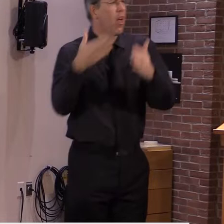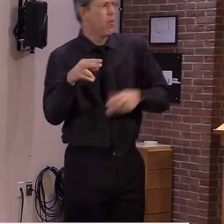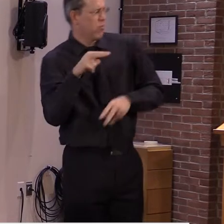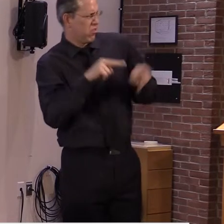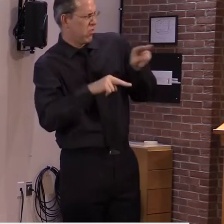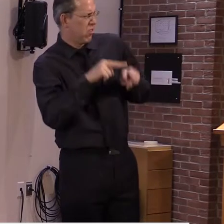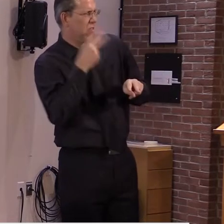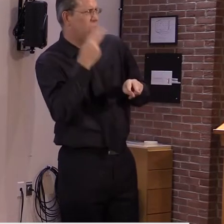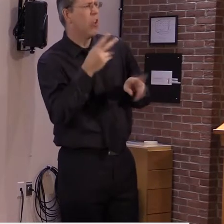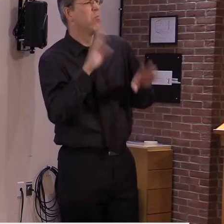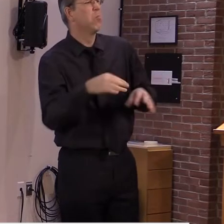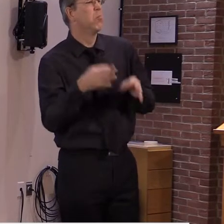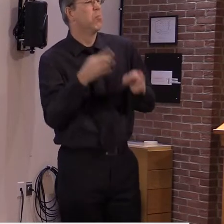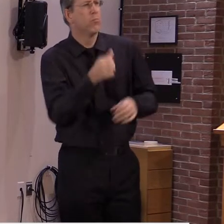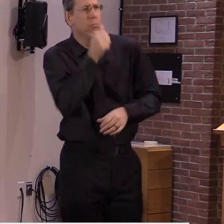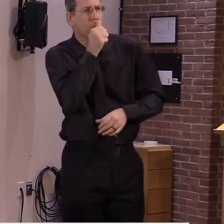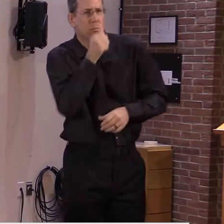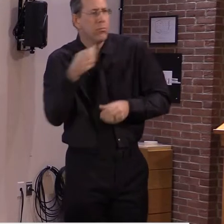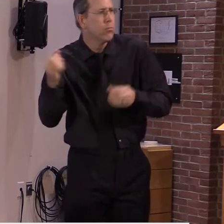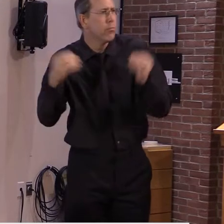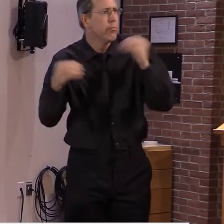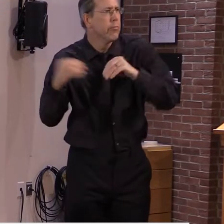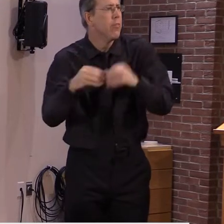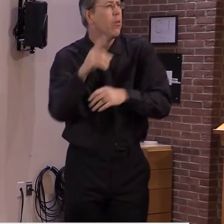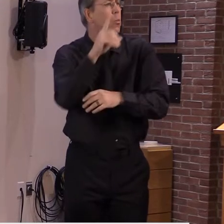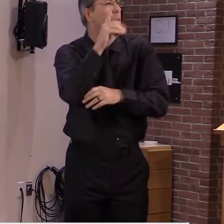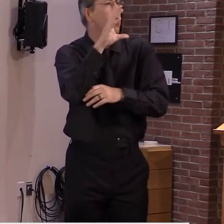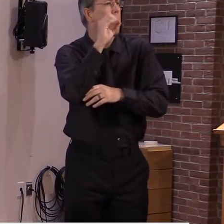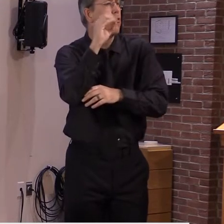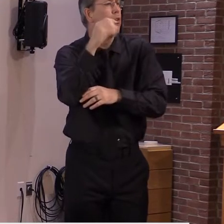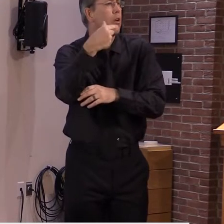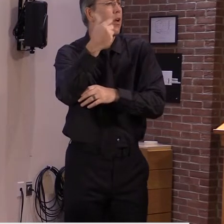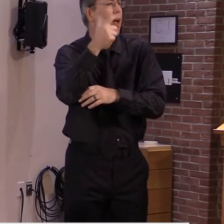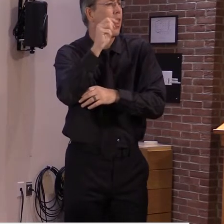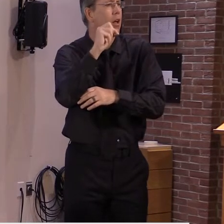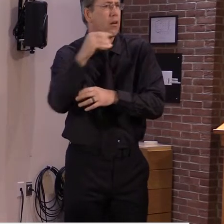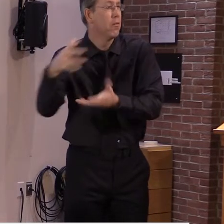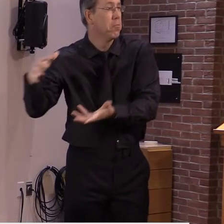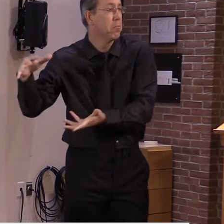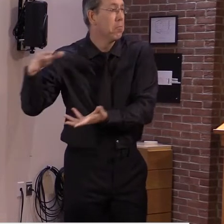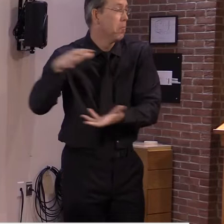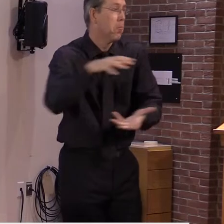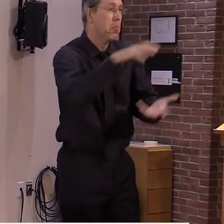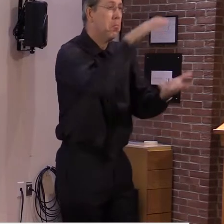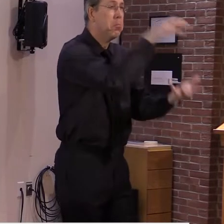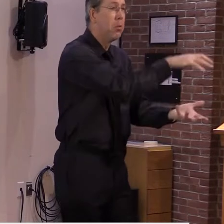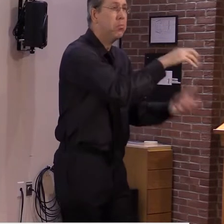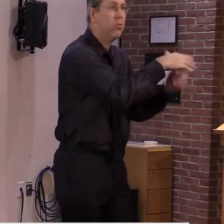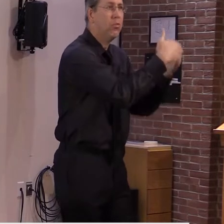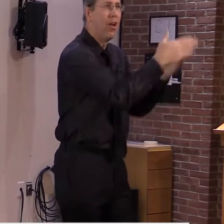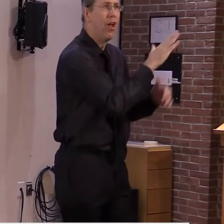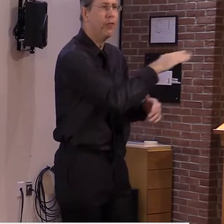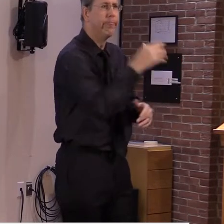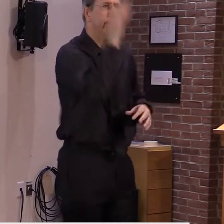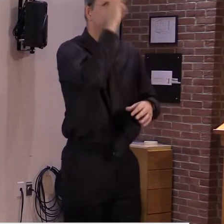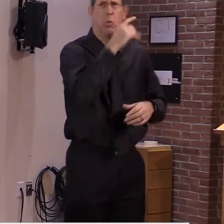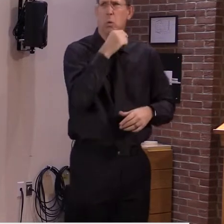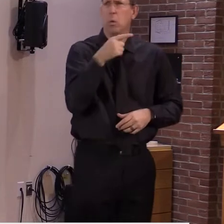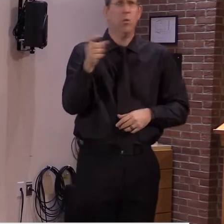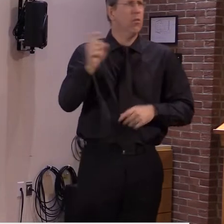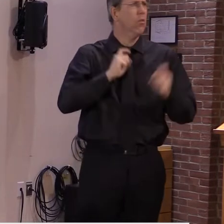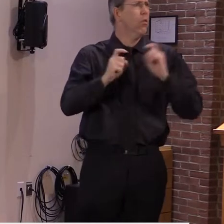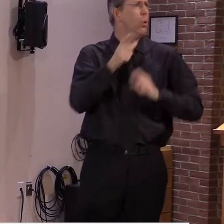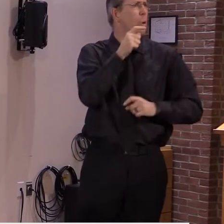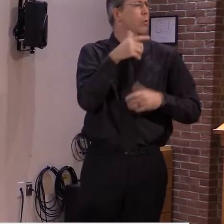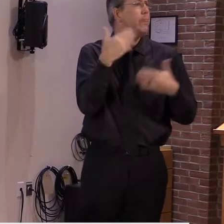fuel, and she may never know who it was. A neighbor's helping neighbors is what Vermont is